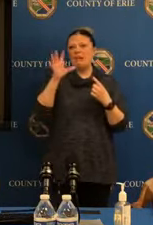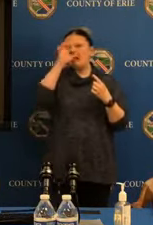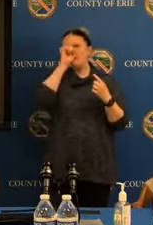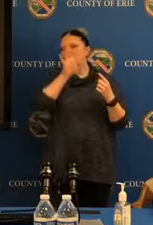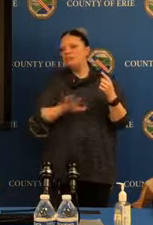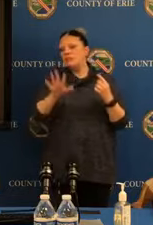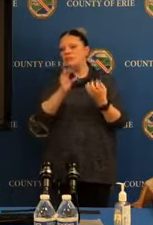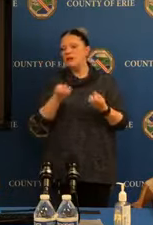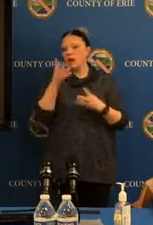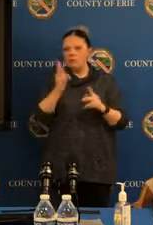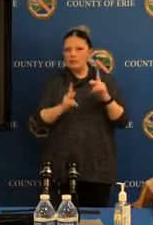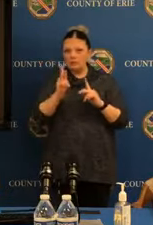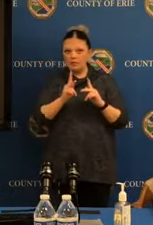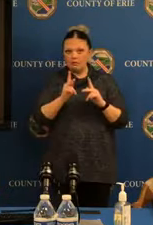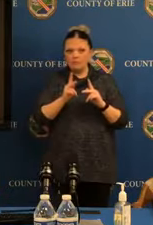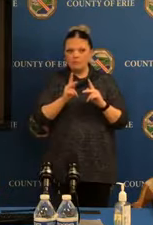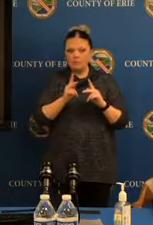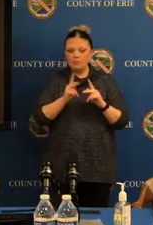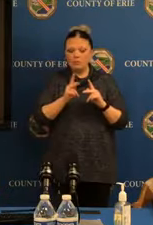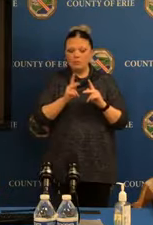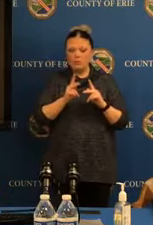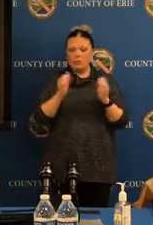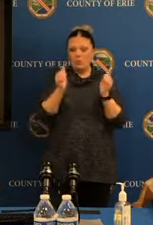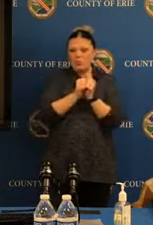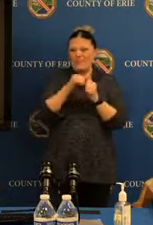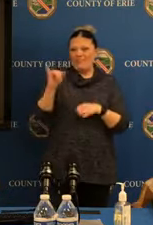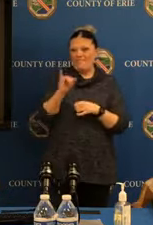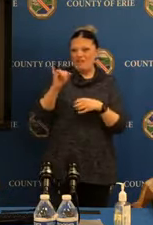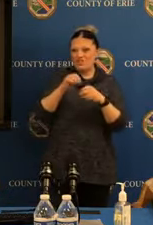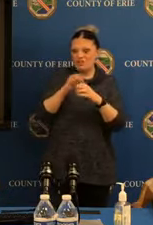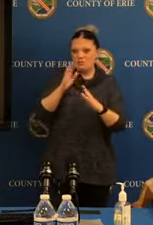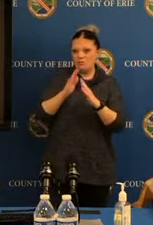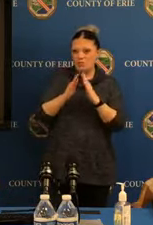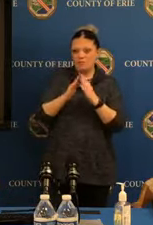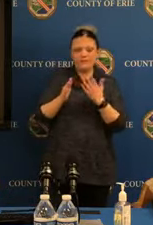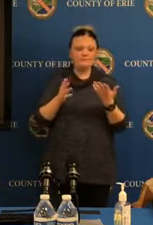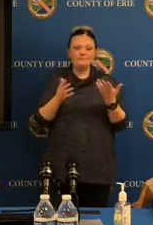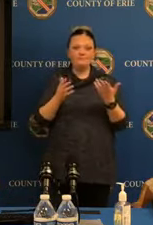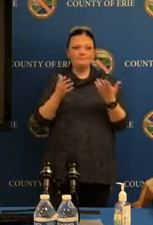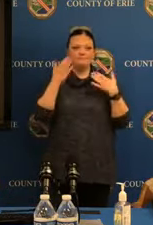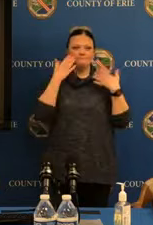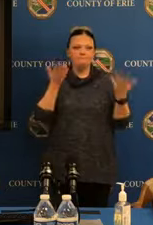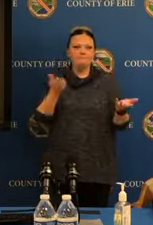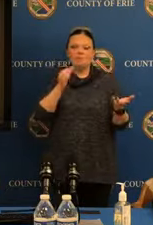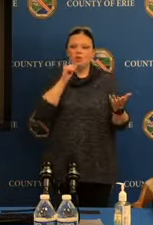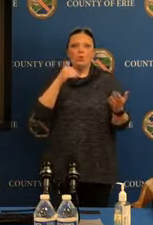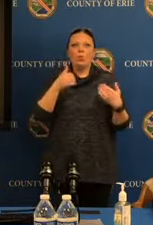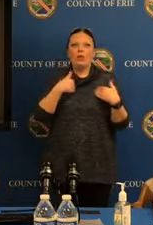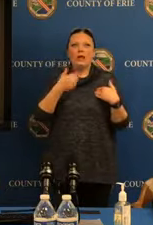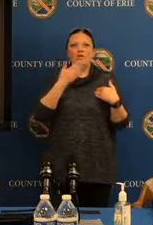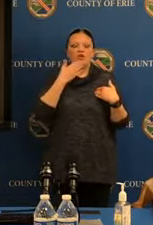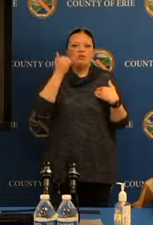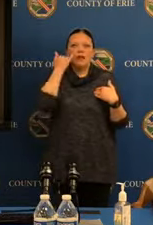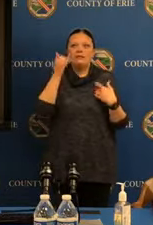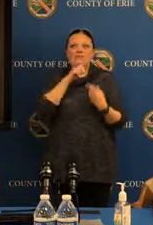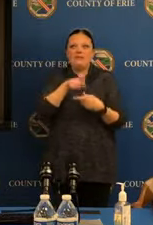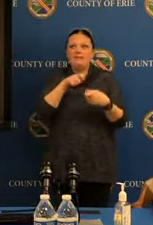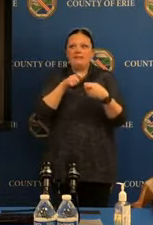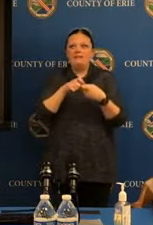of people that are infected with our community, we don't really have a good handle on the exact